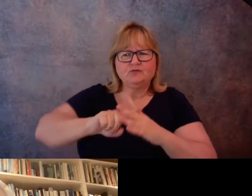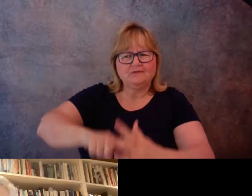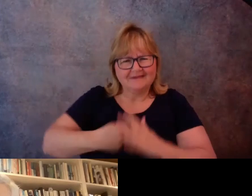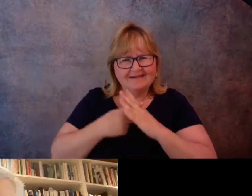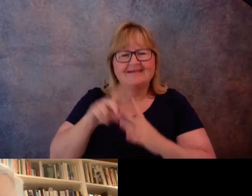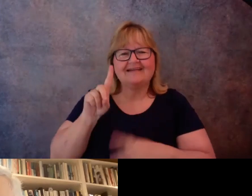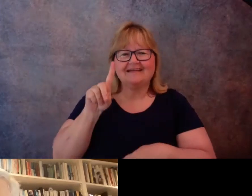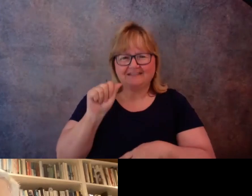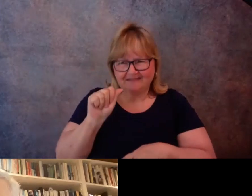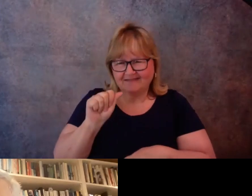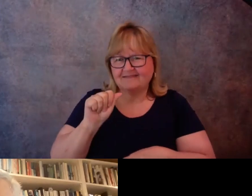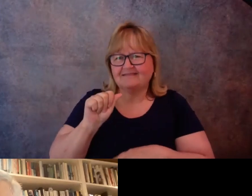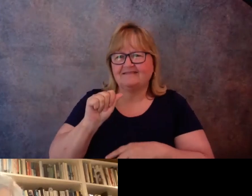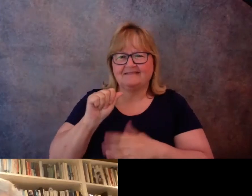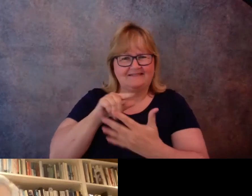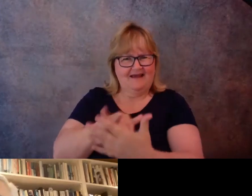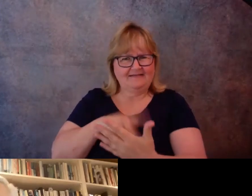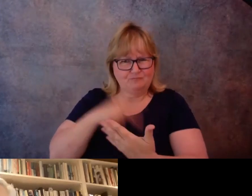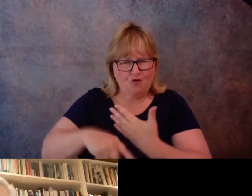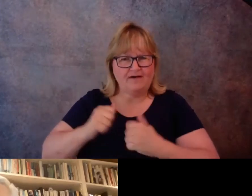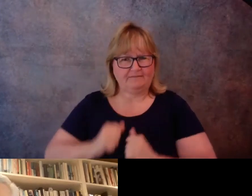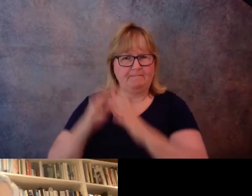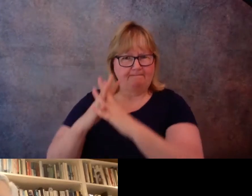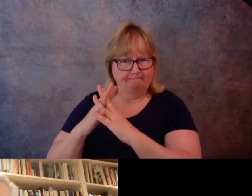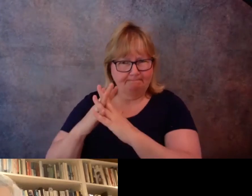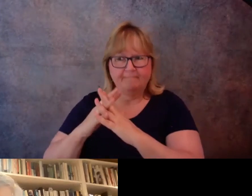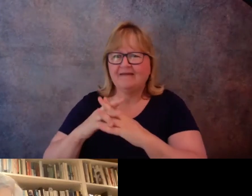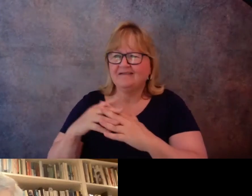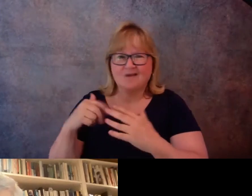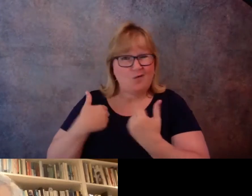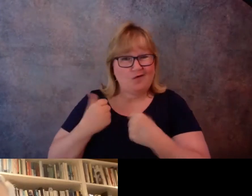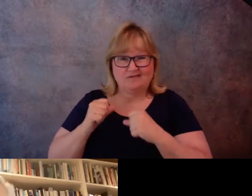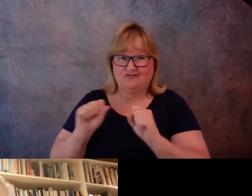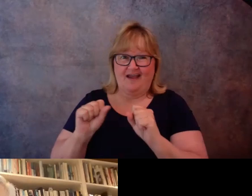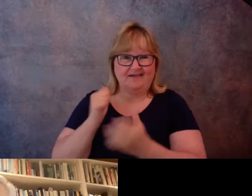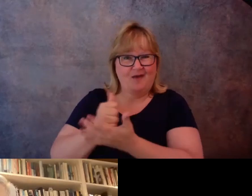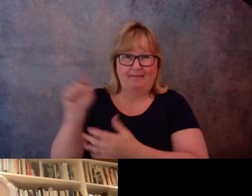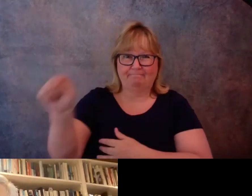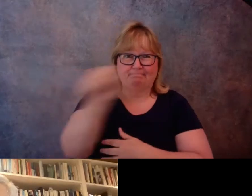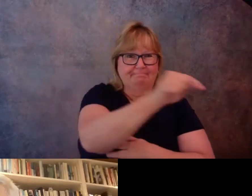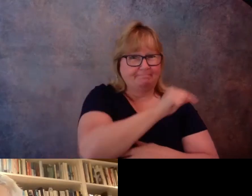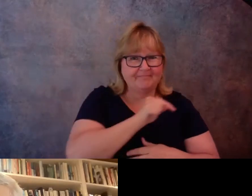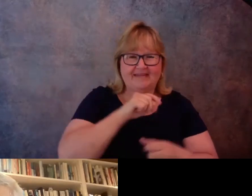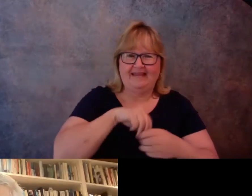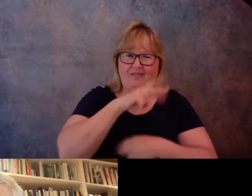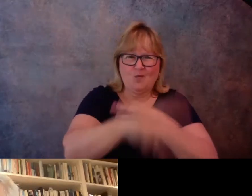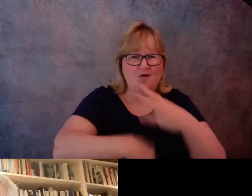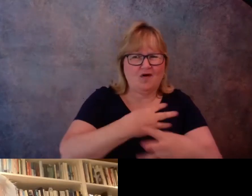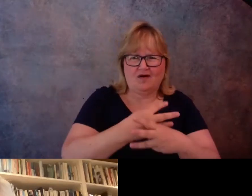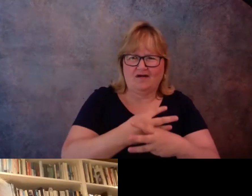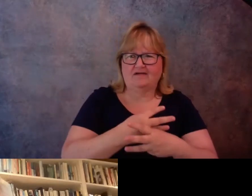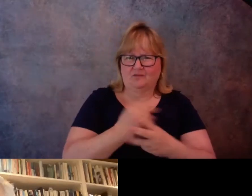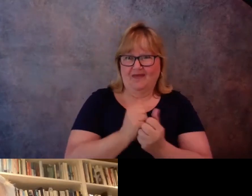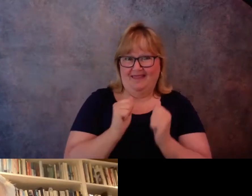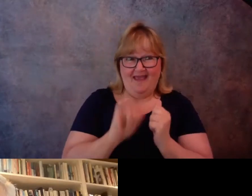studies programs. And we're doing a lot of work in every corner of the world on that at the moment.